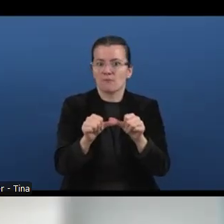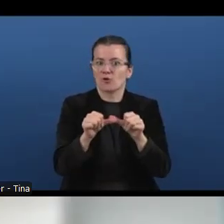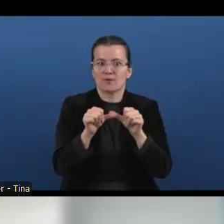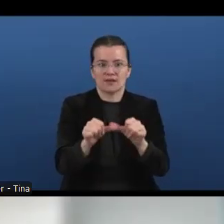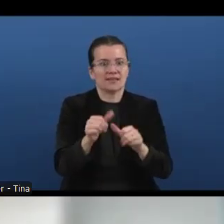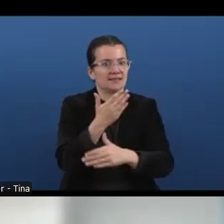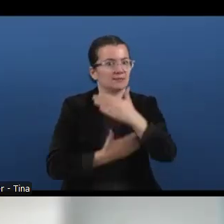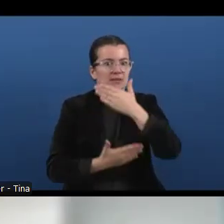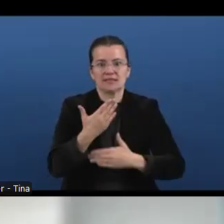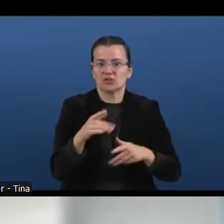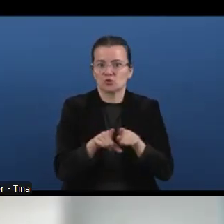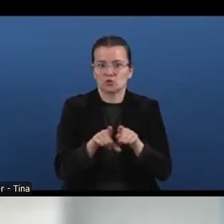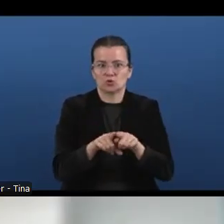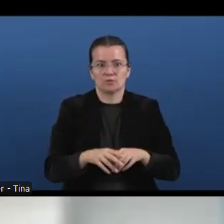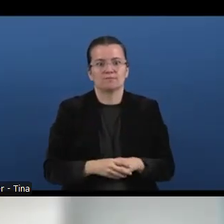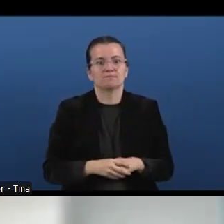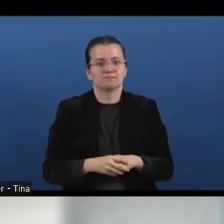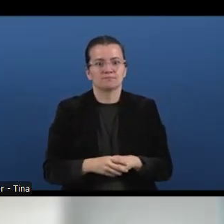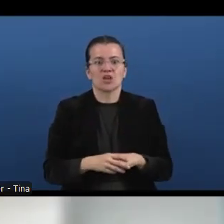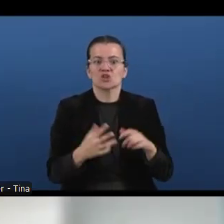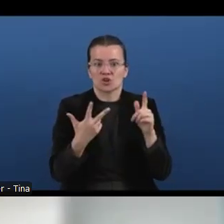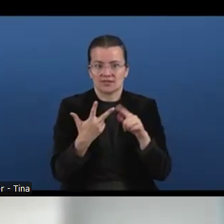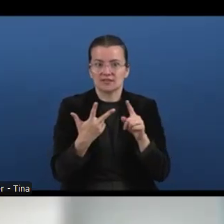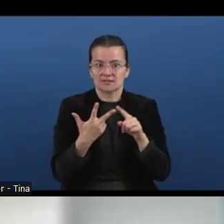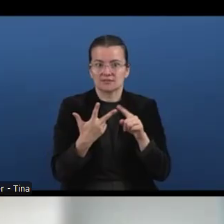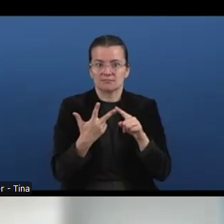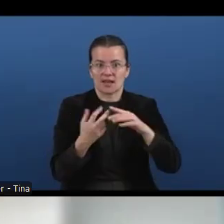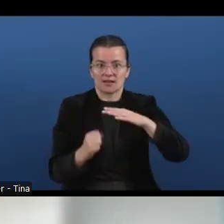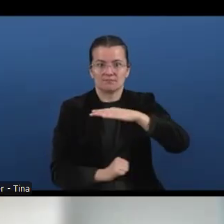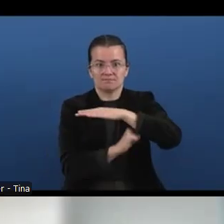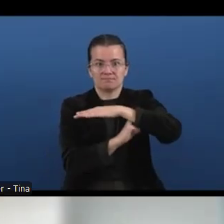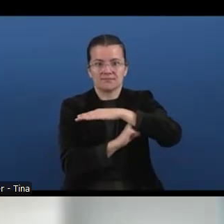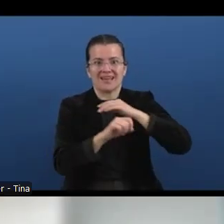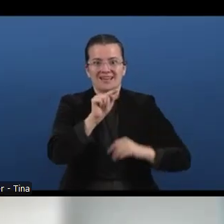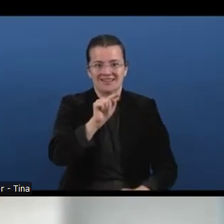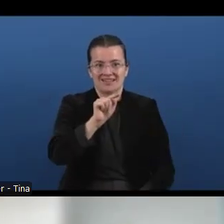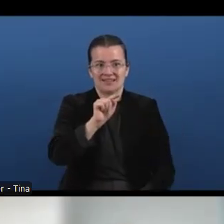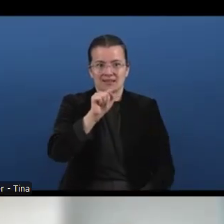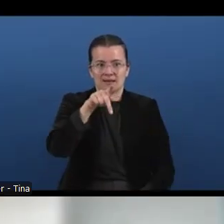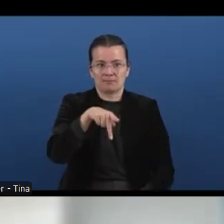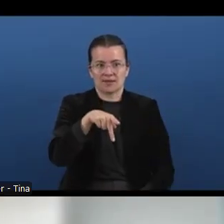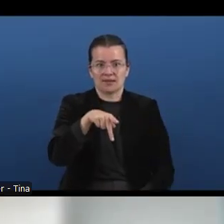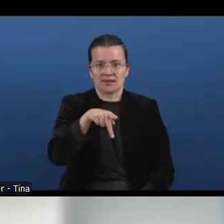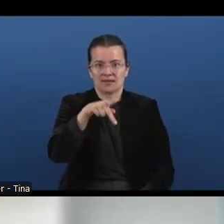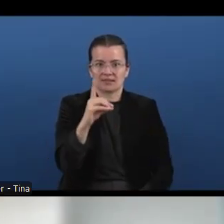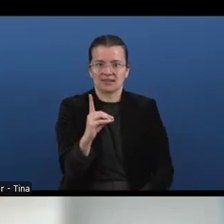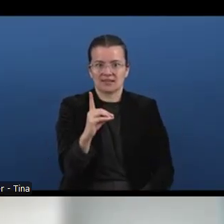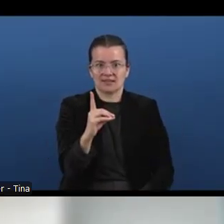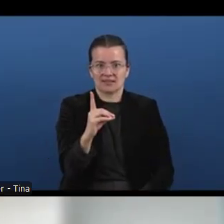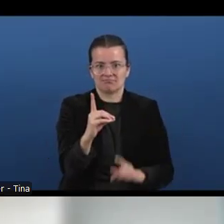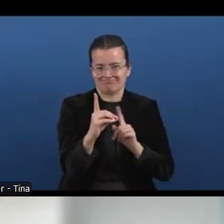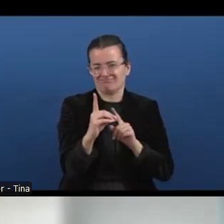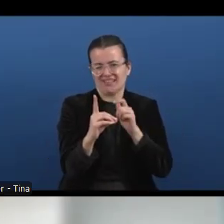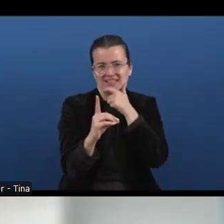The total and permanent disability, TPD. This TPD protection provides financial security